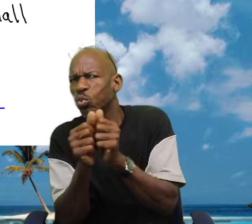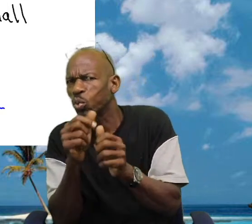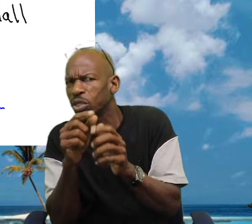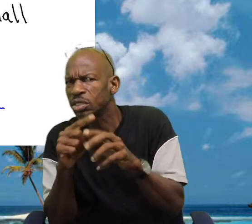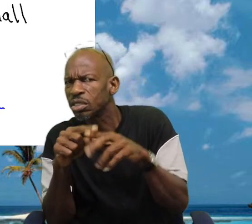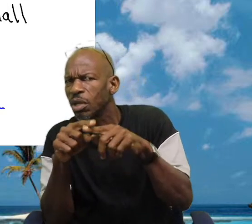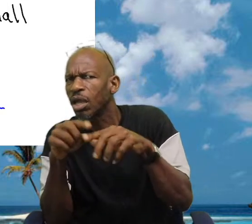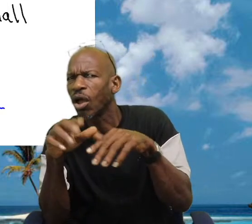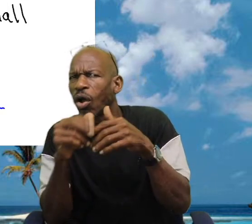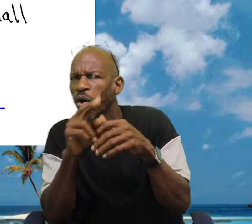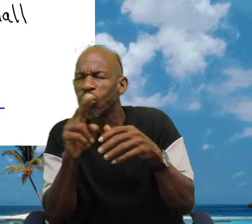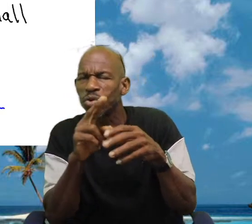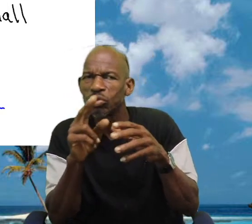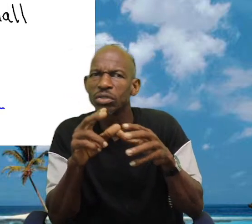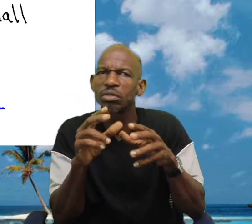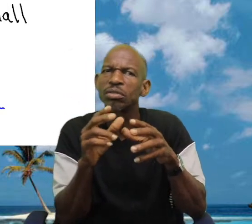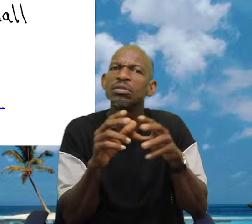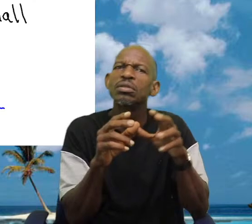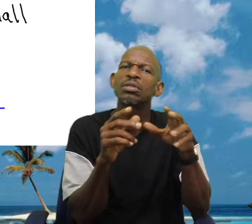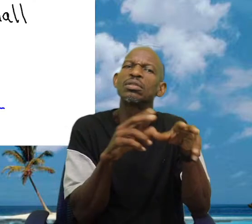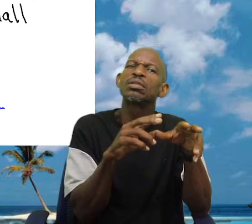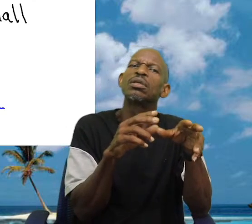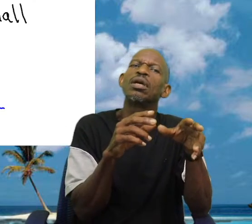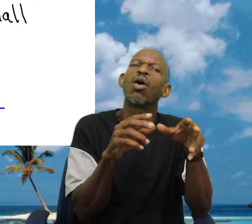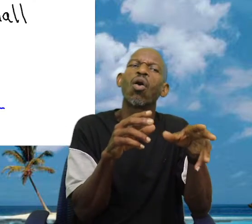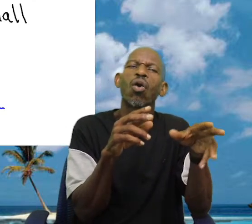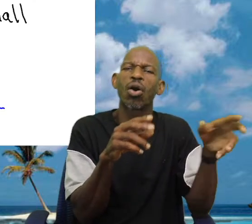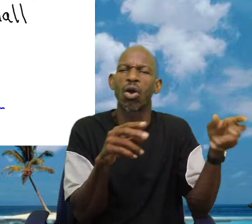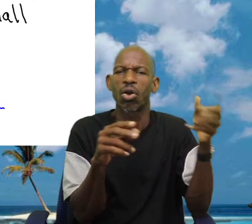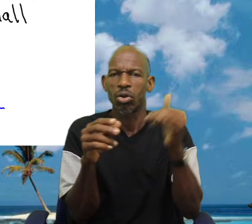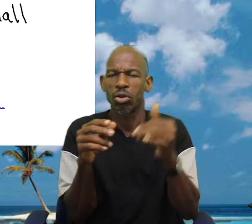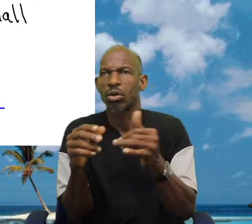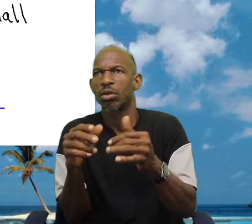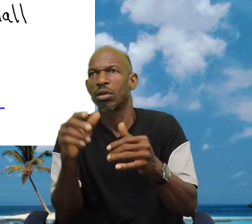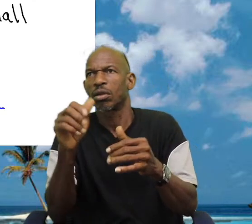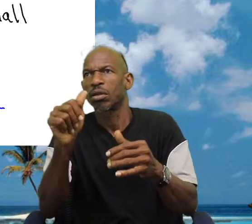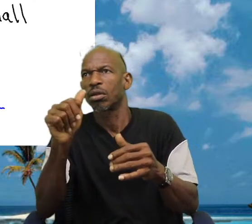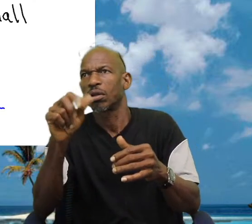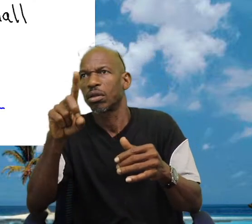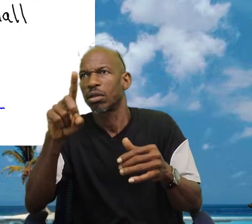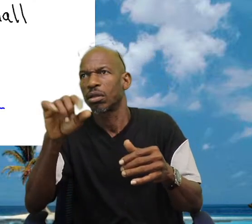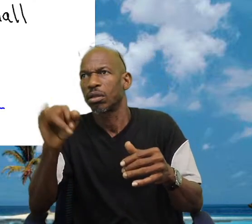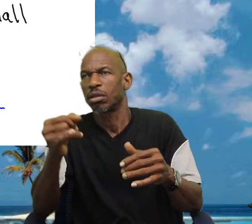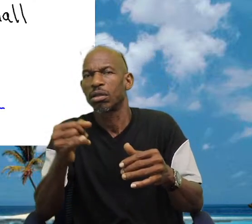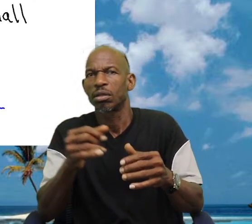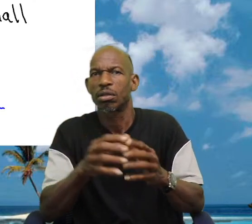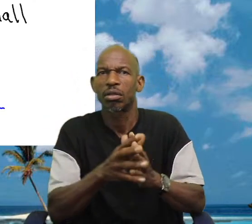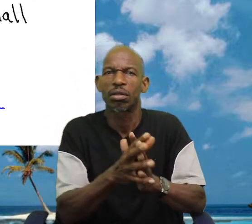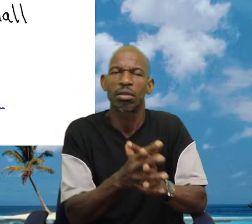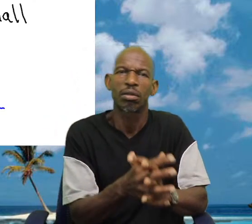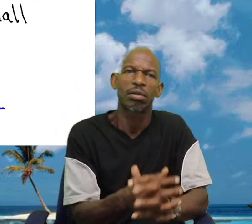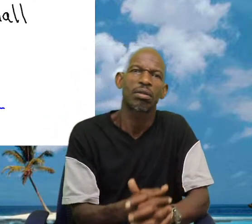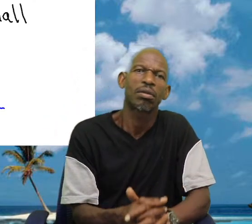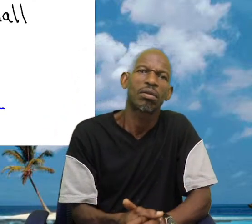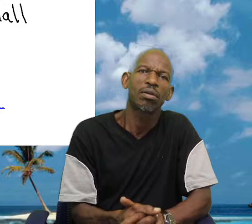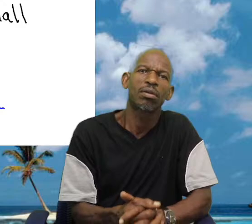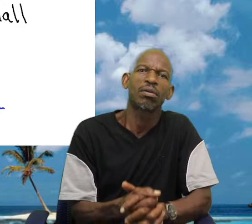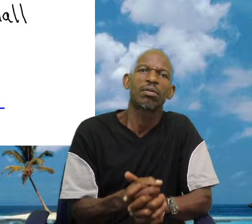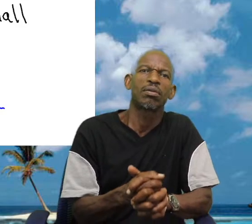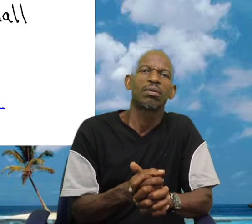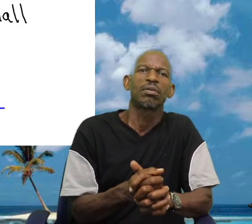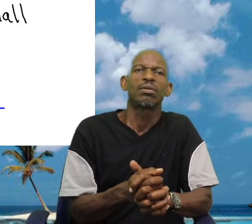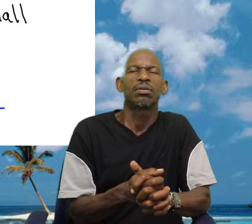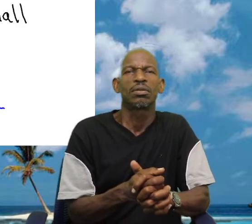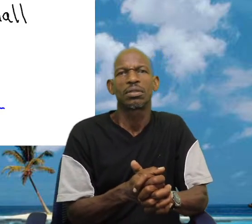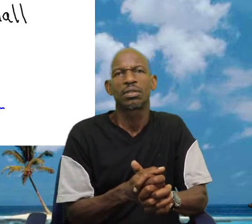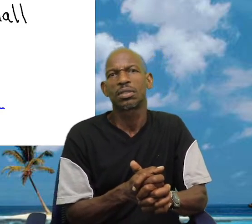So we cannot change it and put it before and after and so on like that. We cannot put it before a noun or